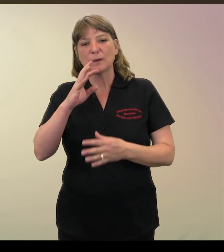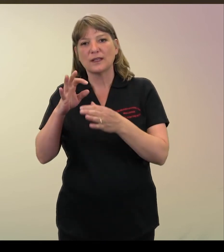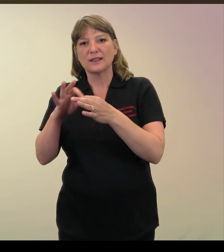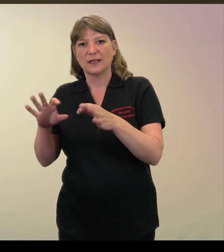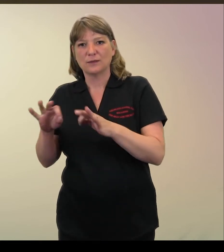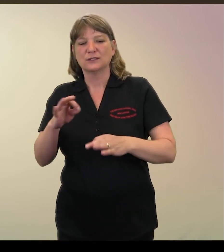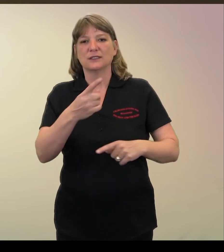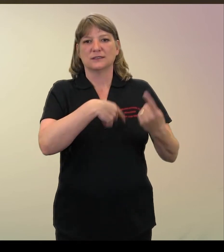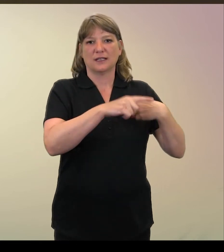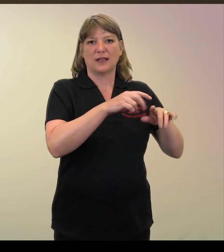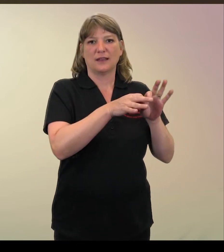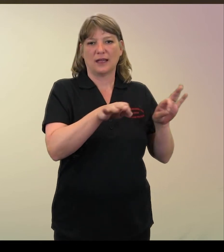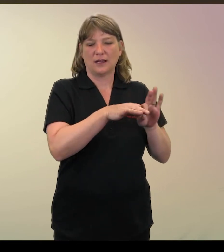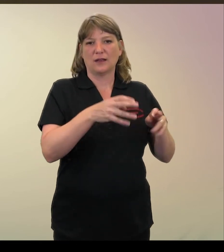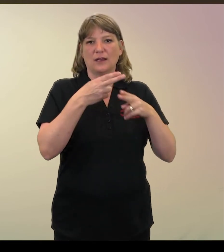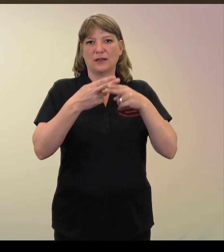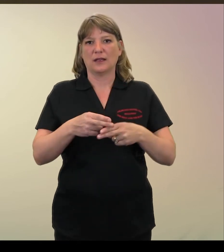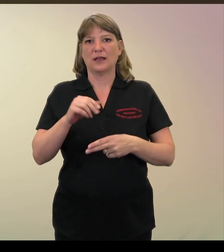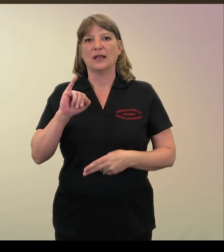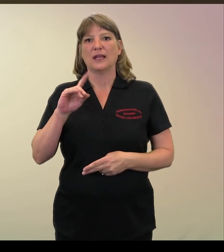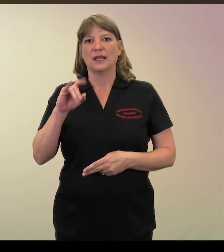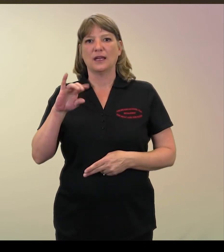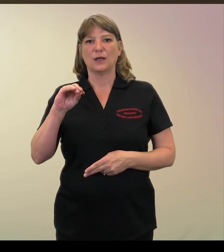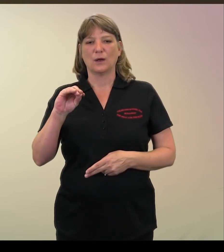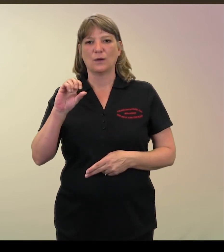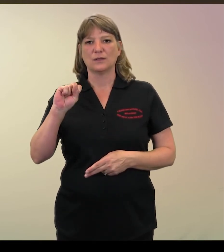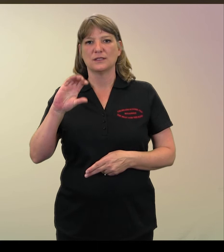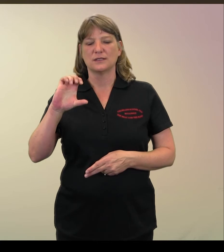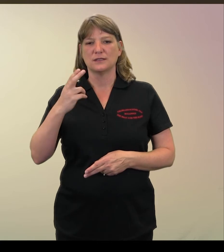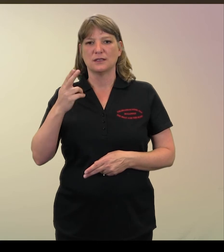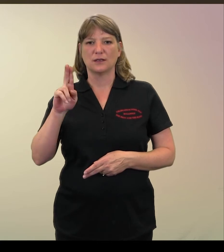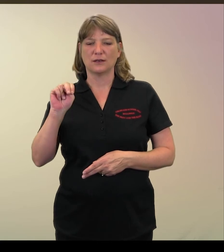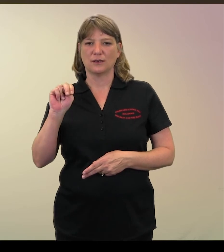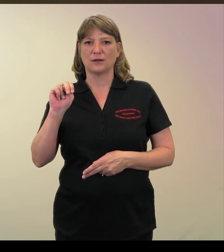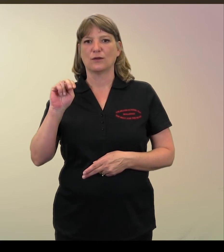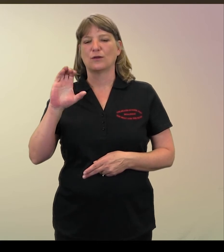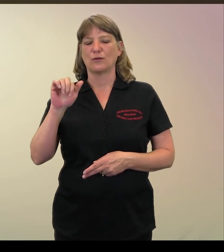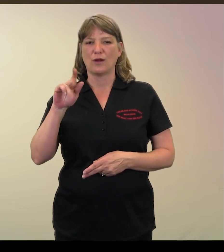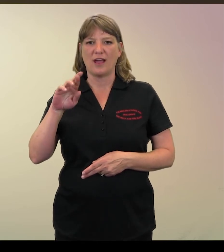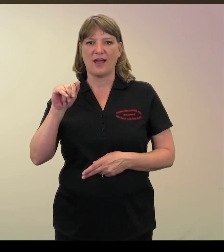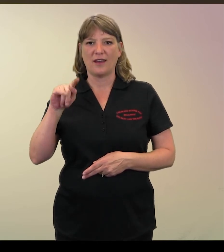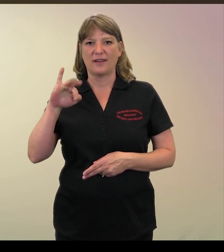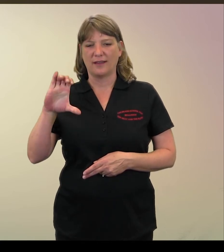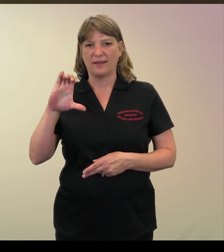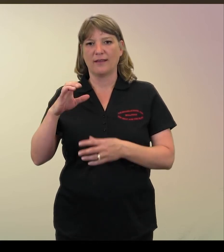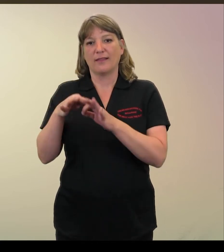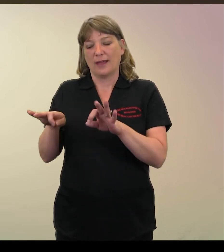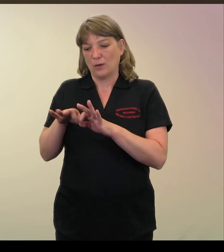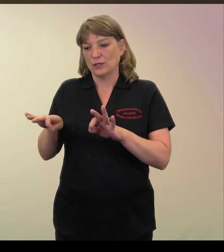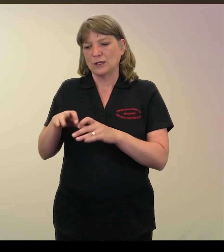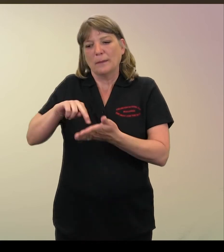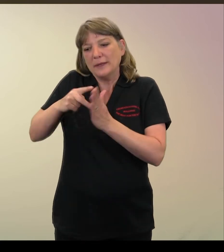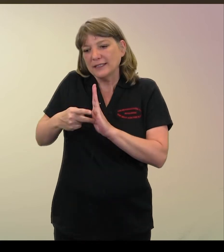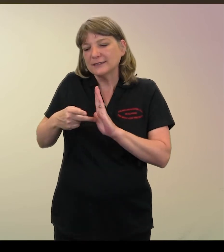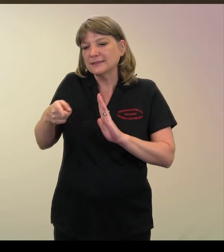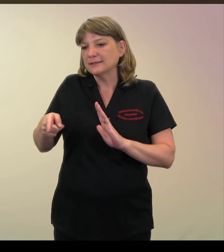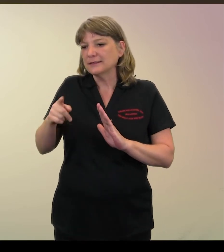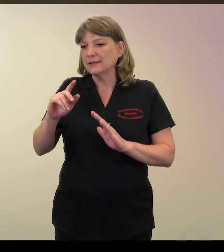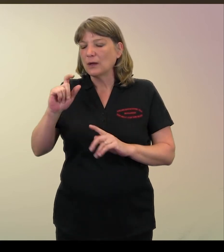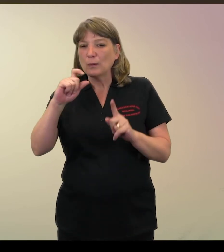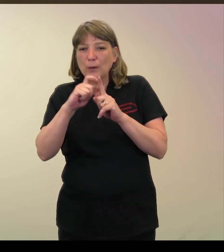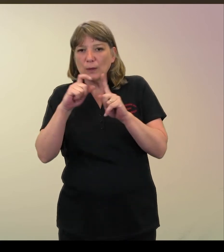in spoken language and sign language is something called idiosyncratic language. And that's a big fancy way of referring to children who